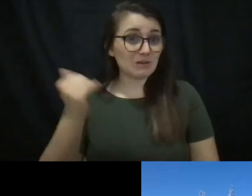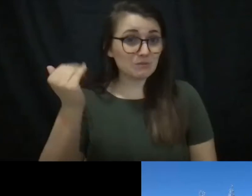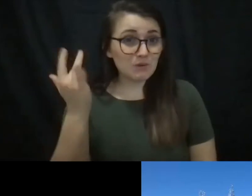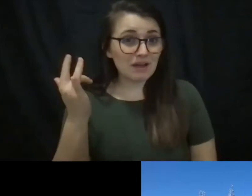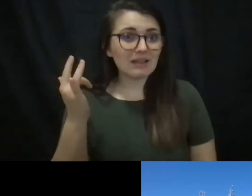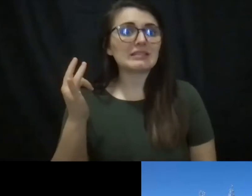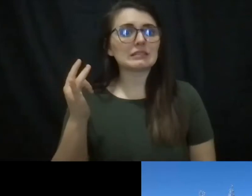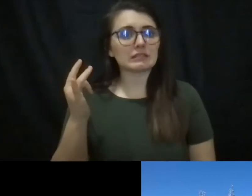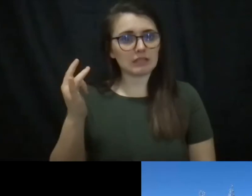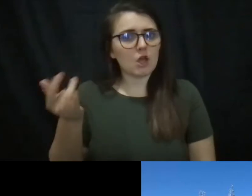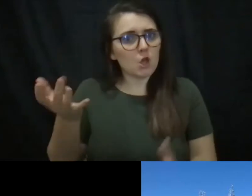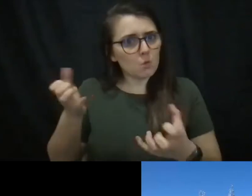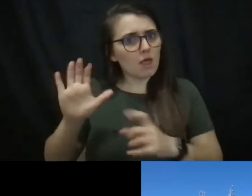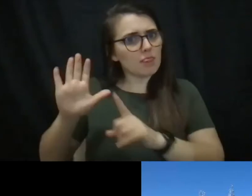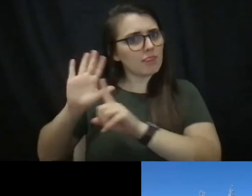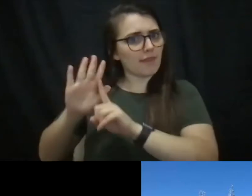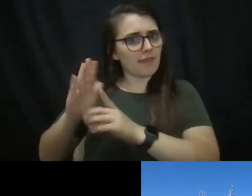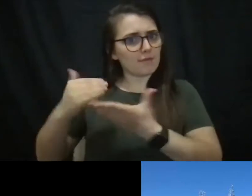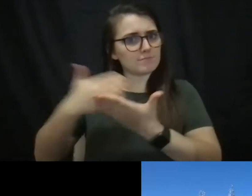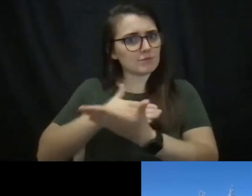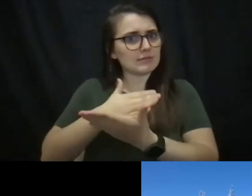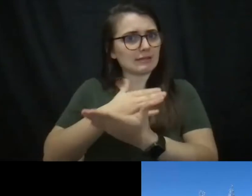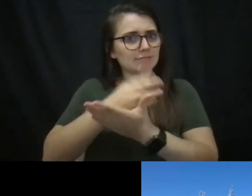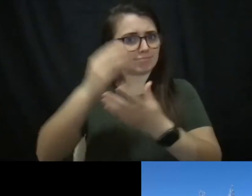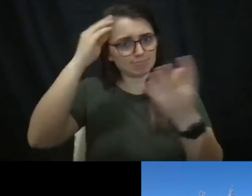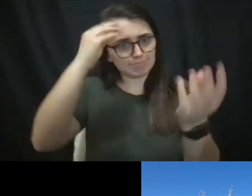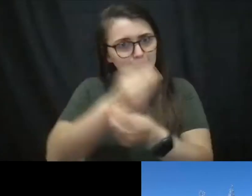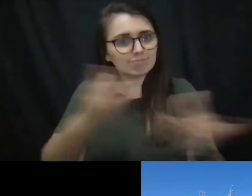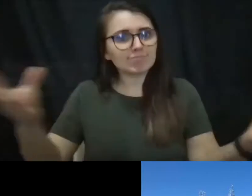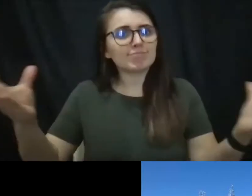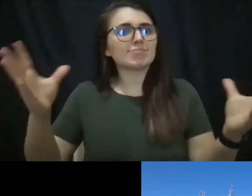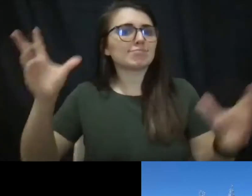want their music played on the radio. So